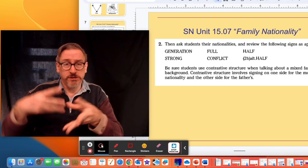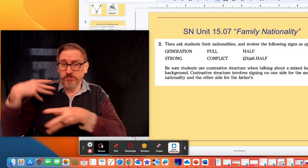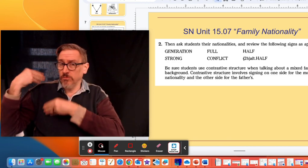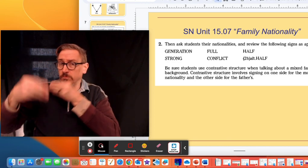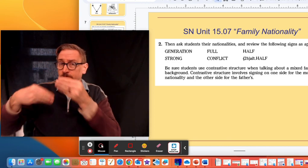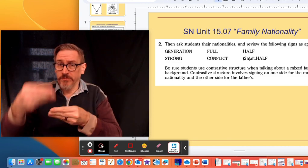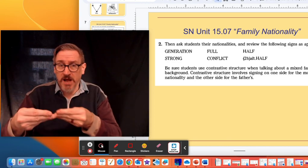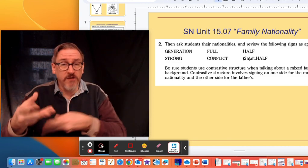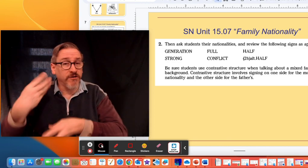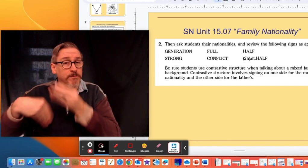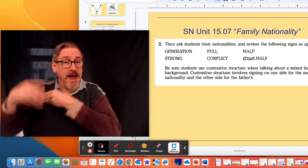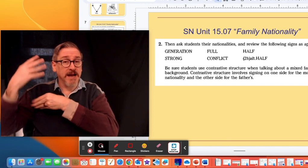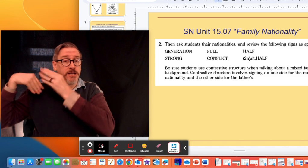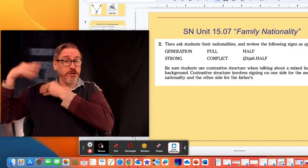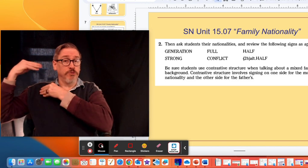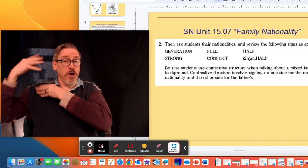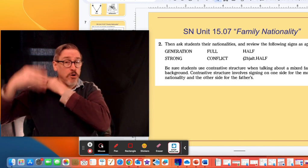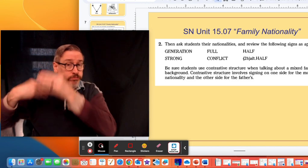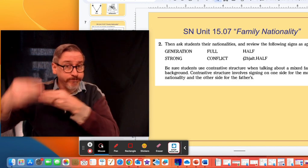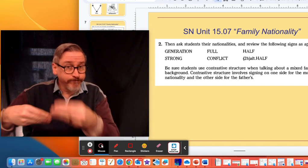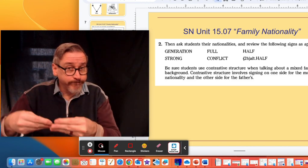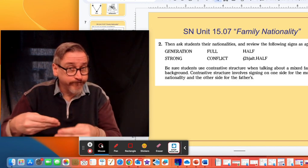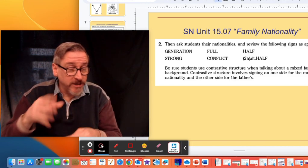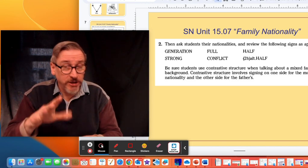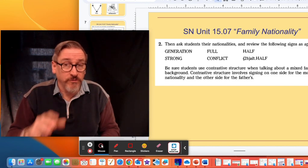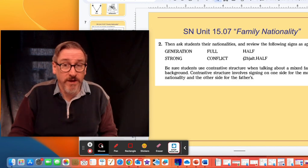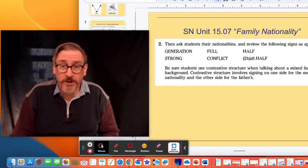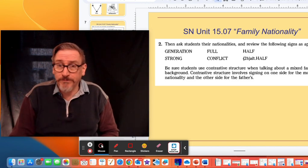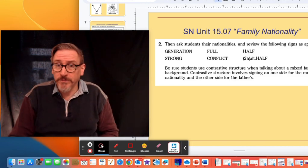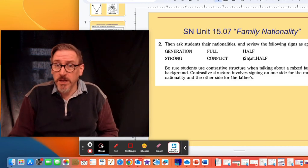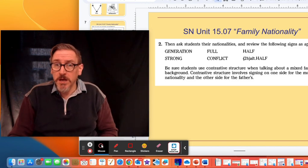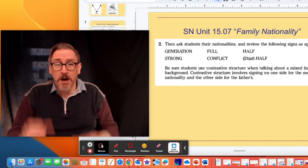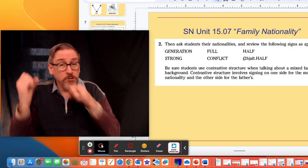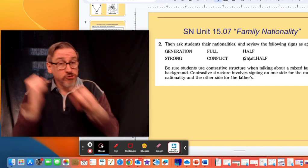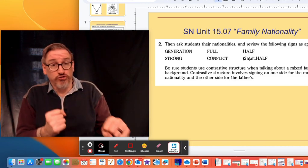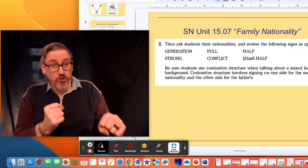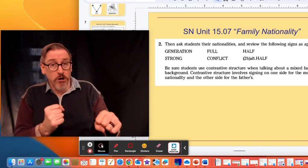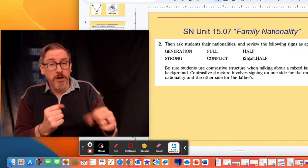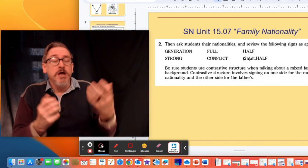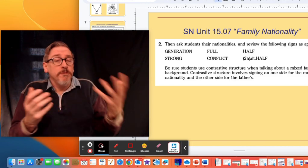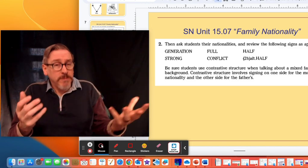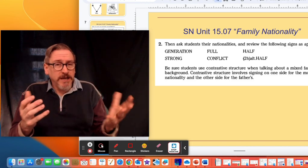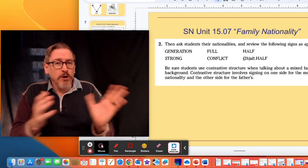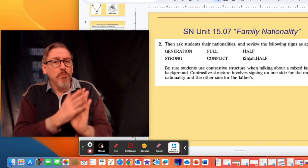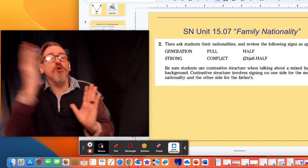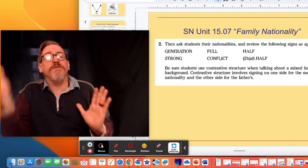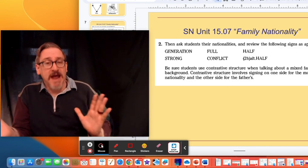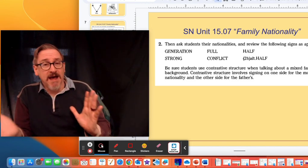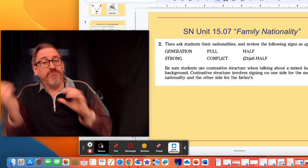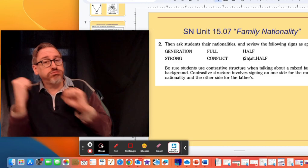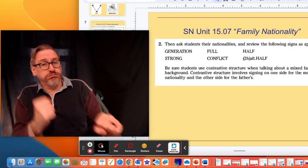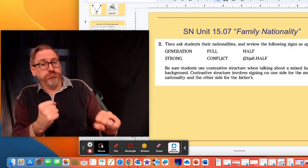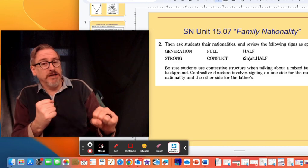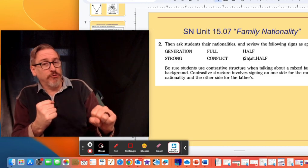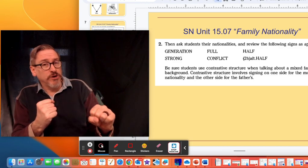Generation, how far back can you go in your family? Strong, meaning more than